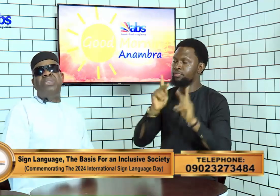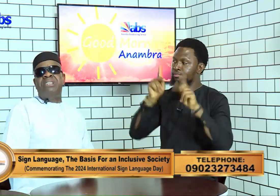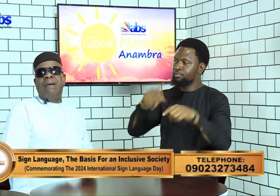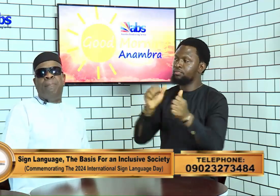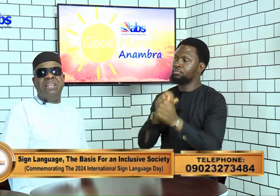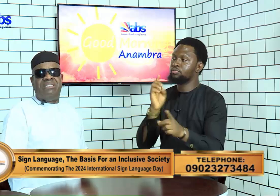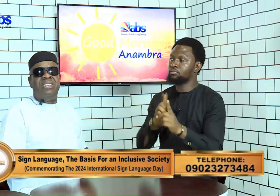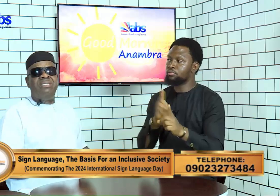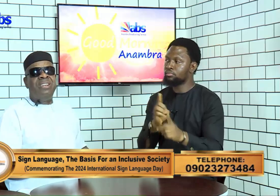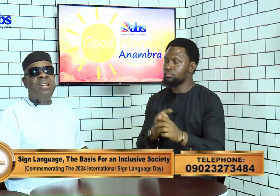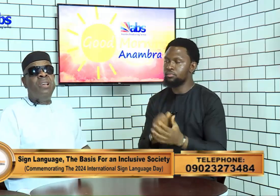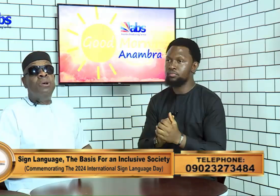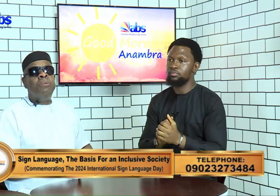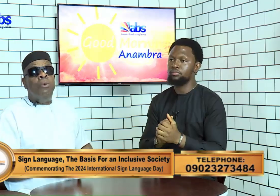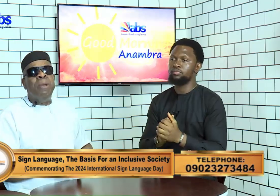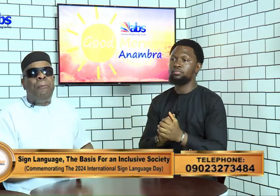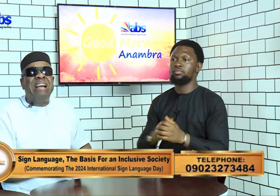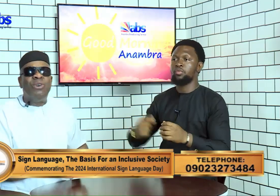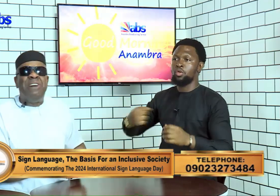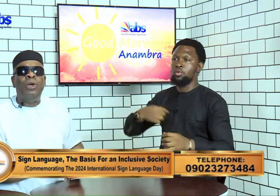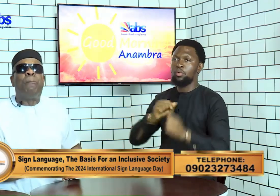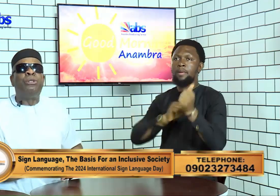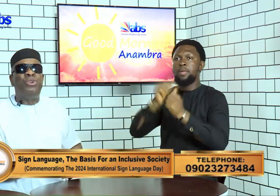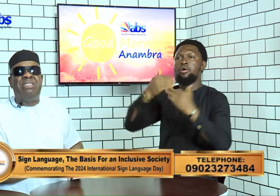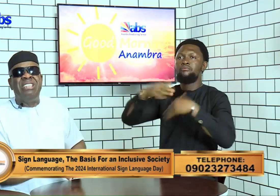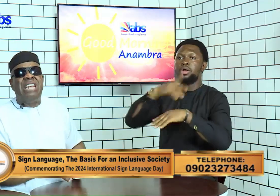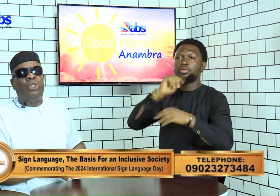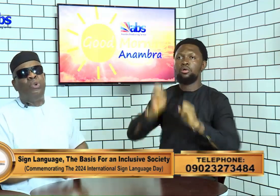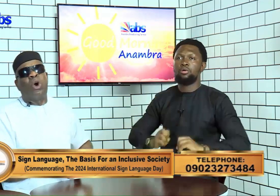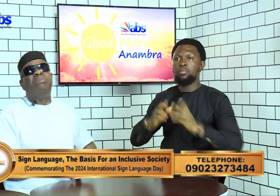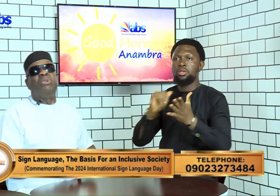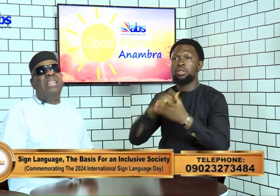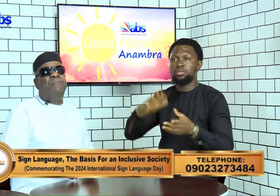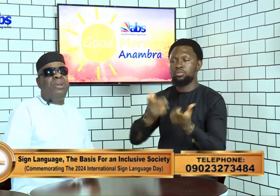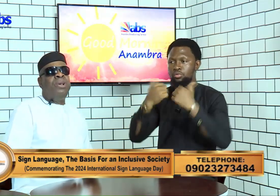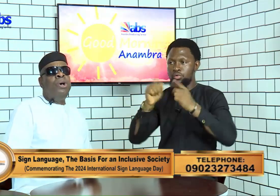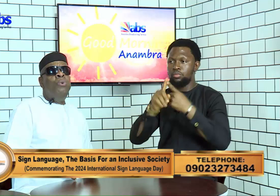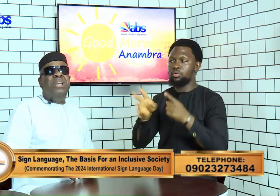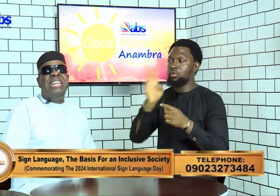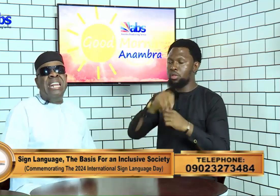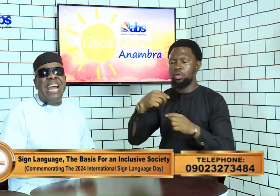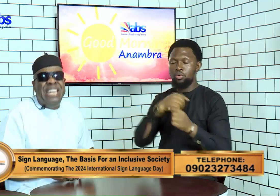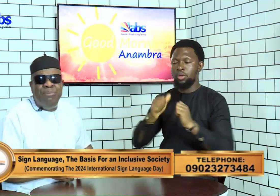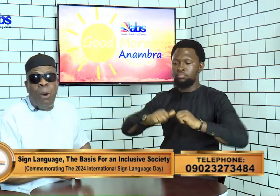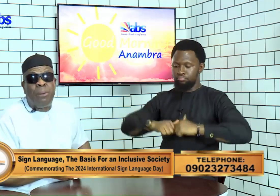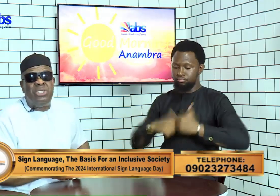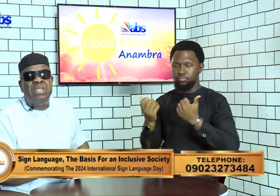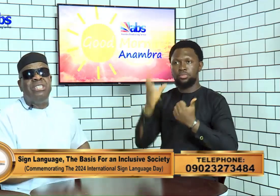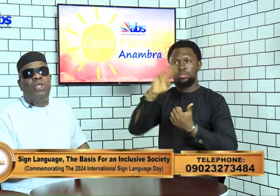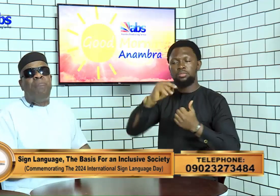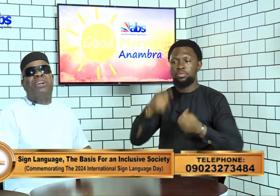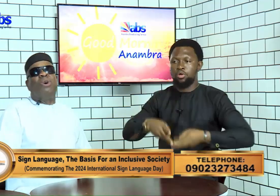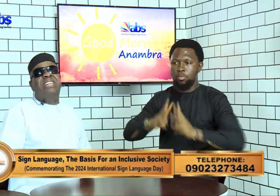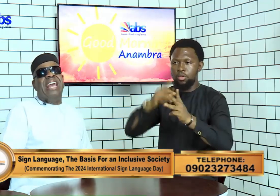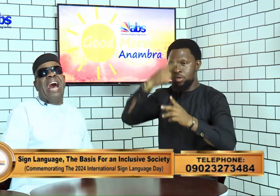persons with disabilities, we pass over the opportunity that should come to them. We deny them the opportunity